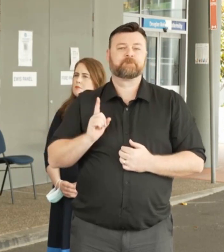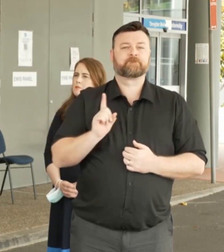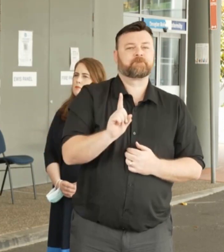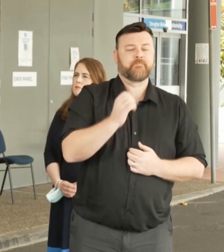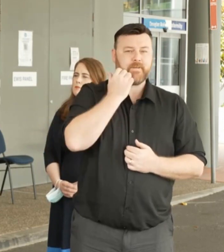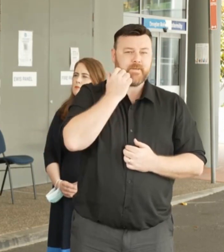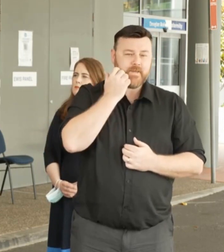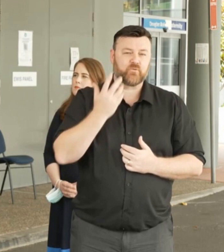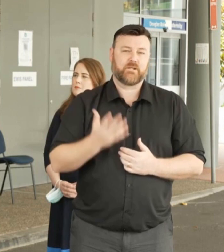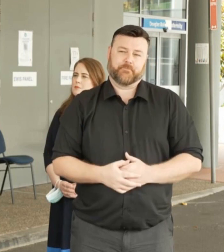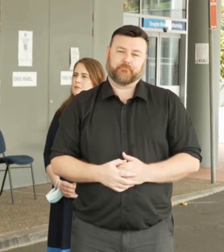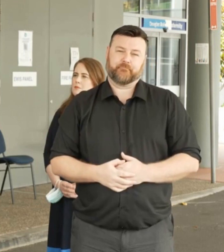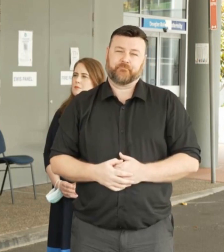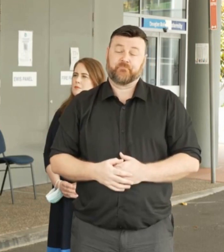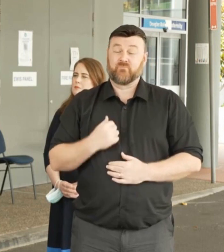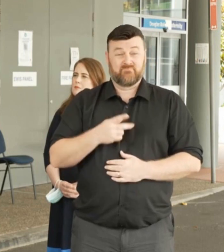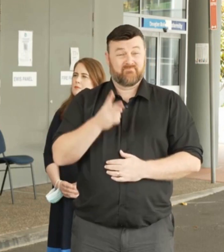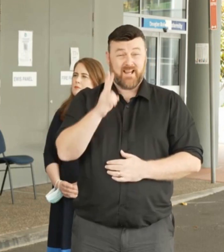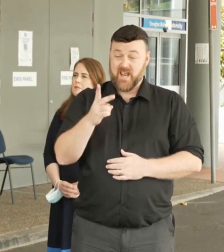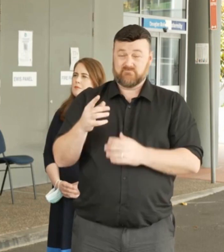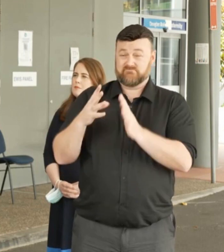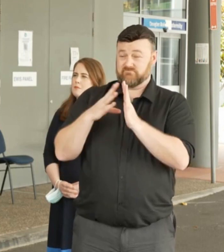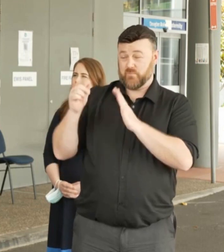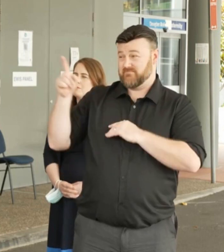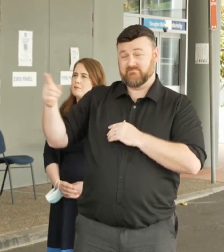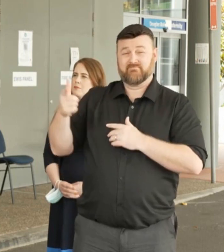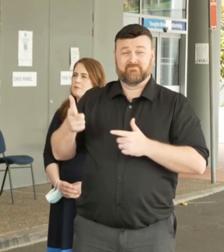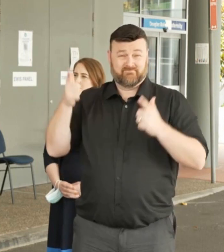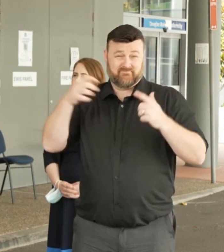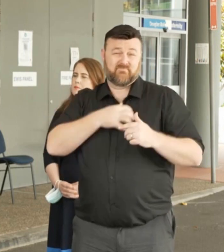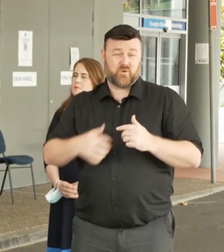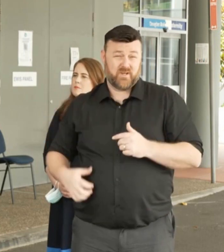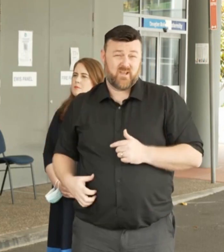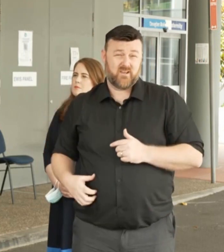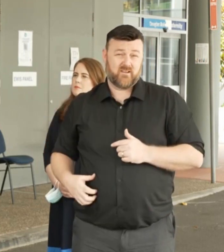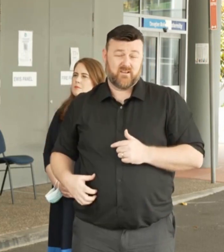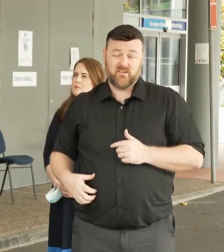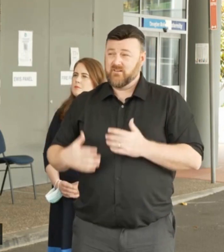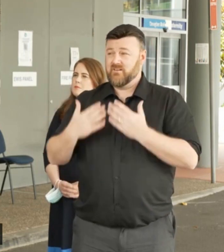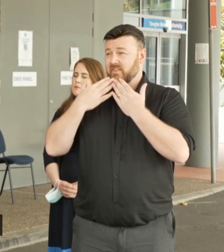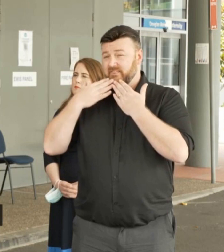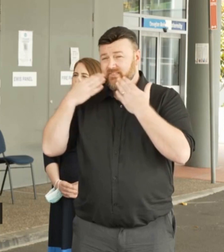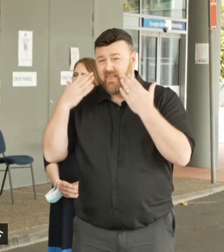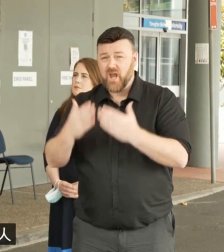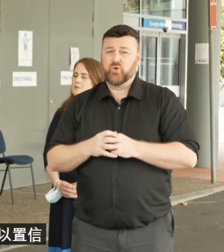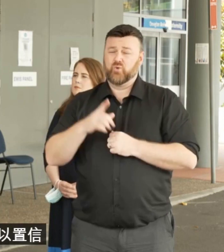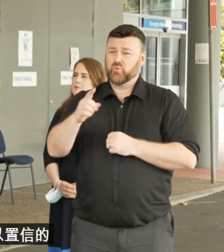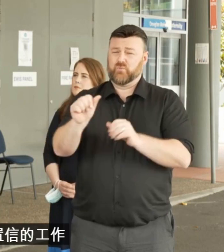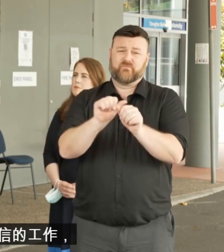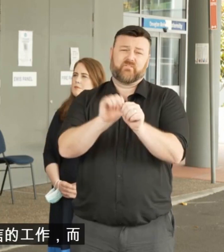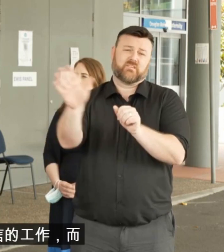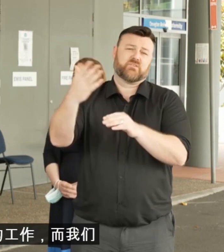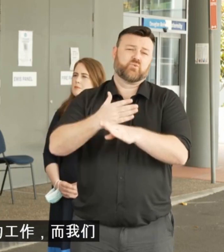just want to add my thanks to the Premier's thanks to all those health staff who have done such an incredible job and will continue to do an incredible